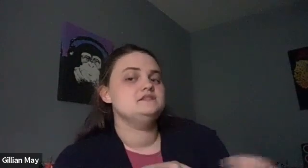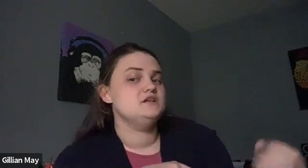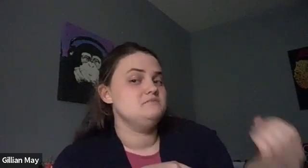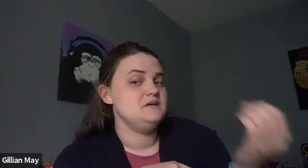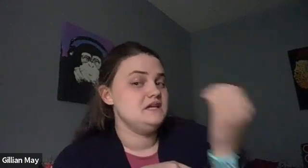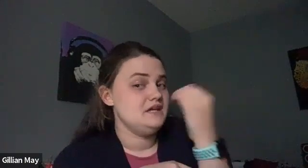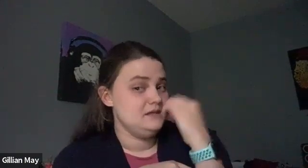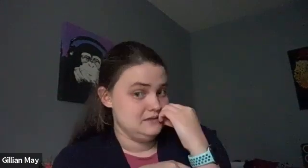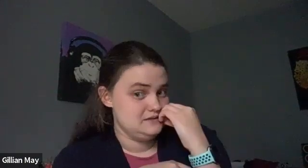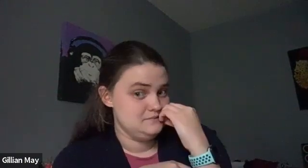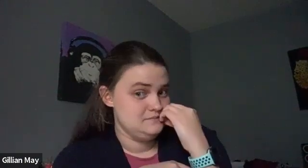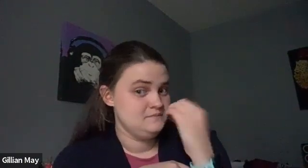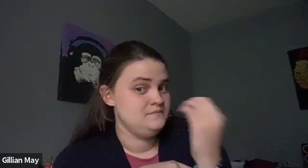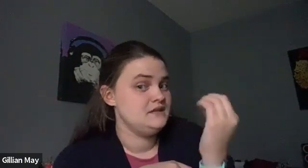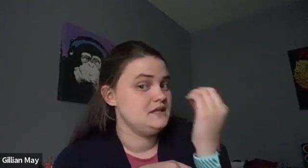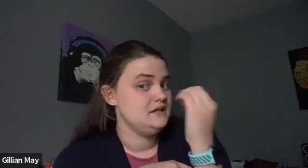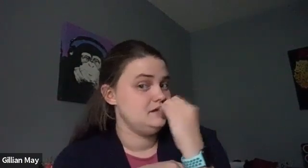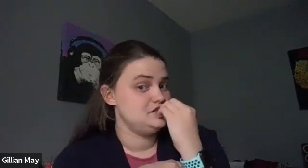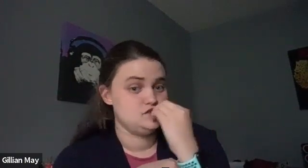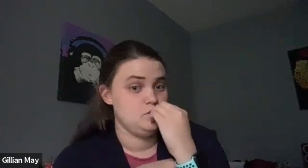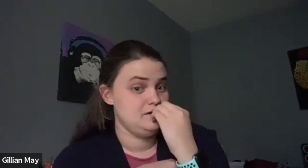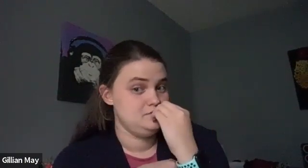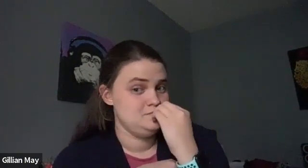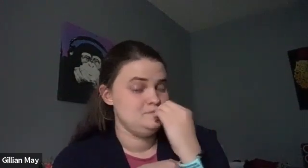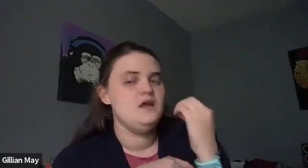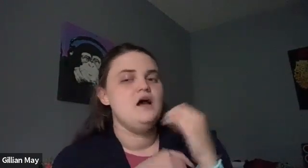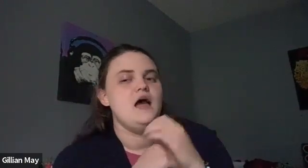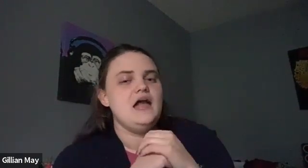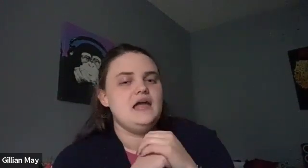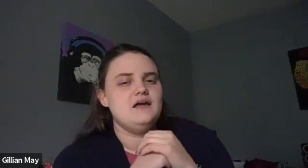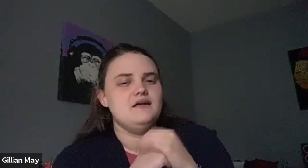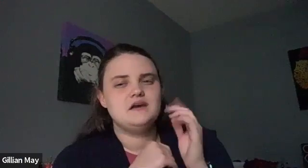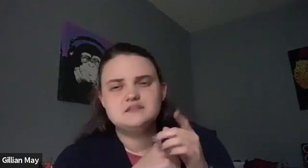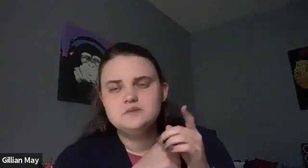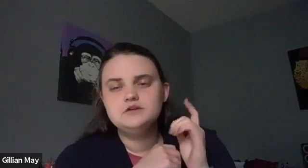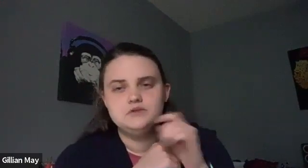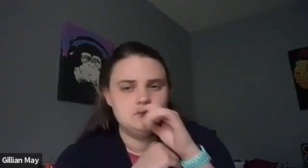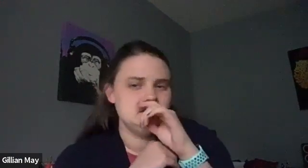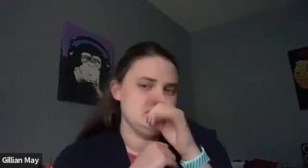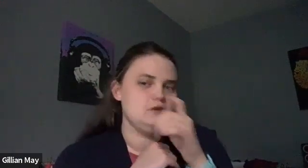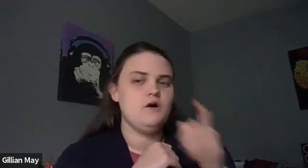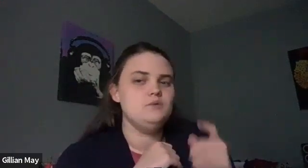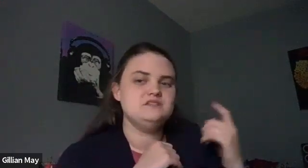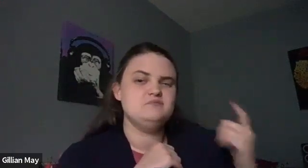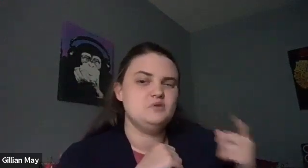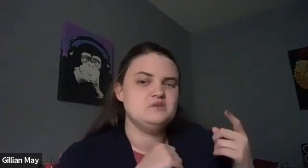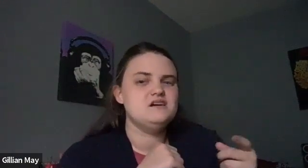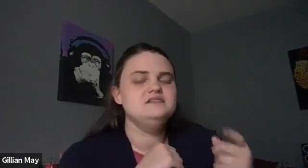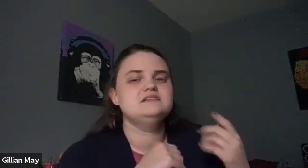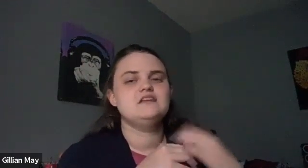going to be eat. It's just one. And that's something you'll notice later on with some more signs, is that